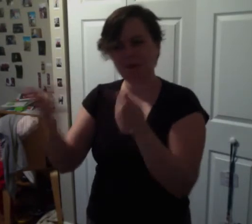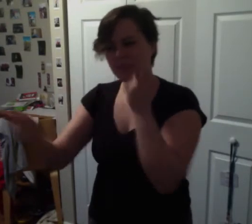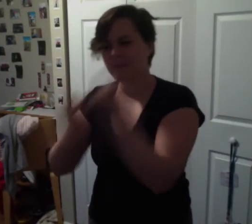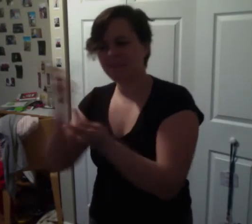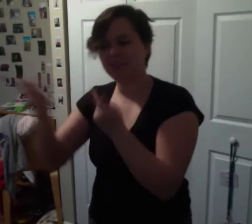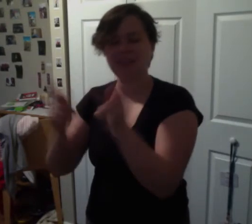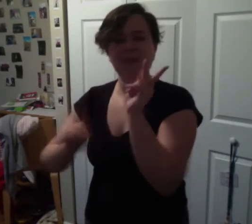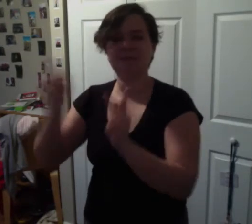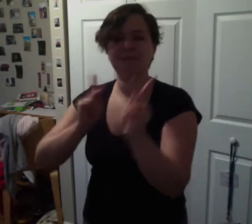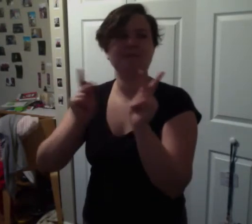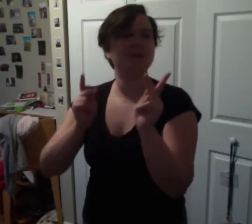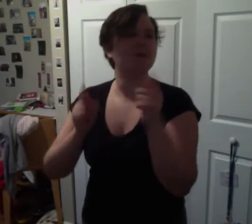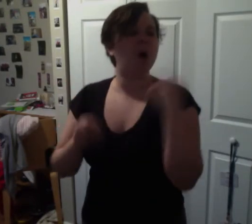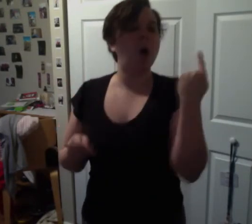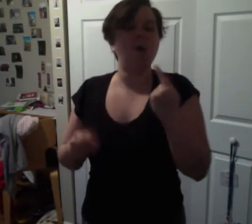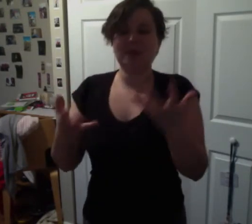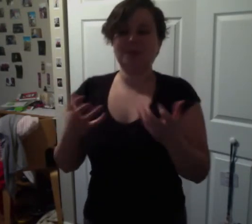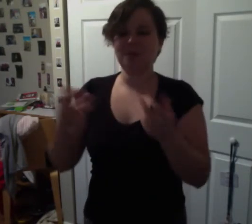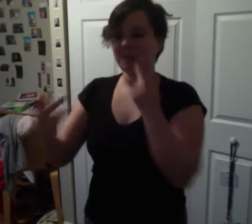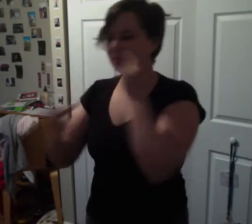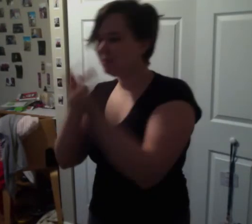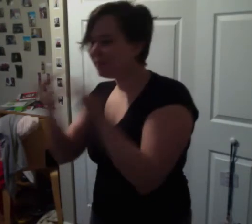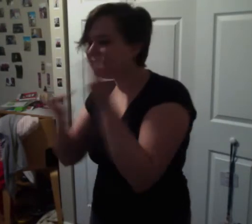world. In some ways, it feels very much like